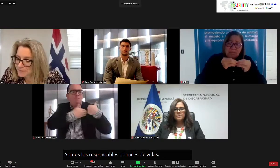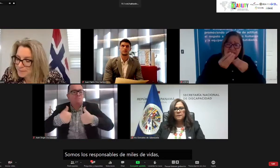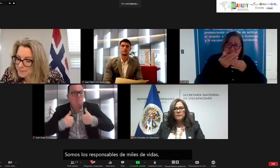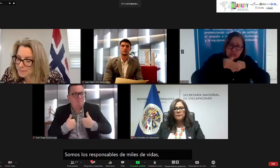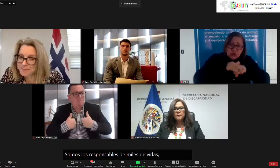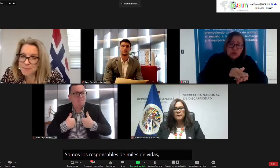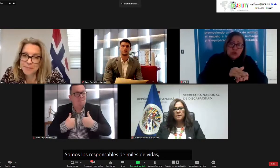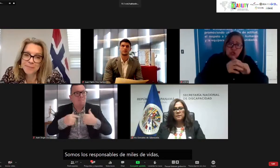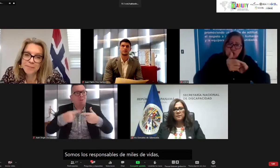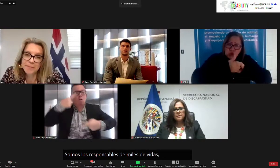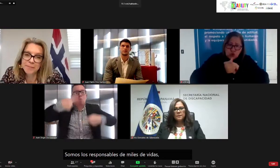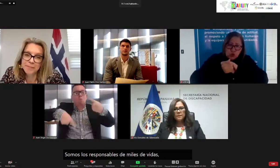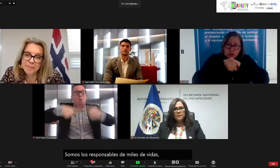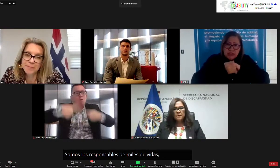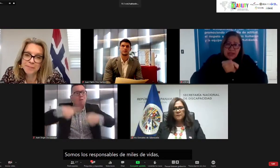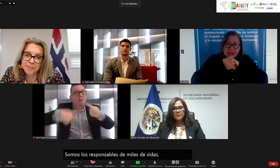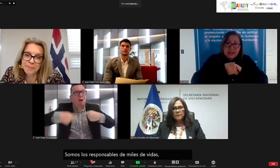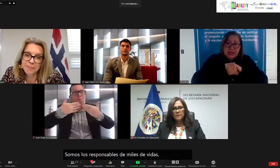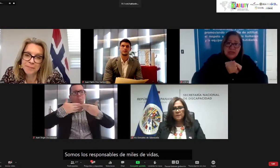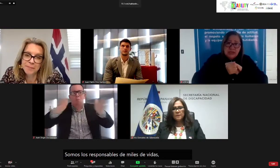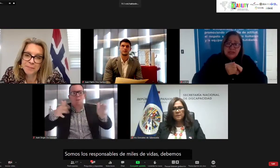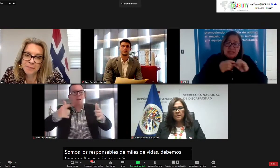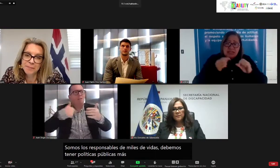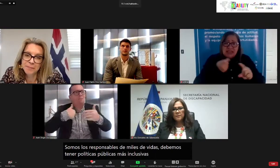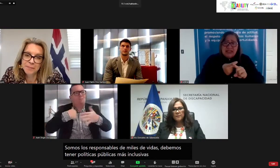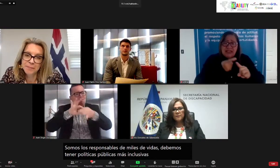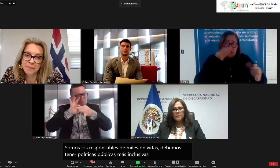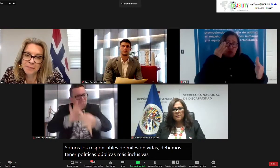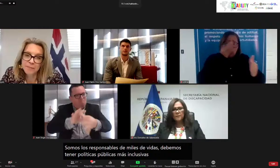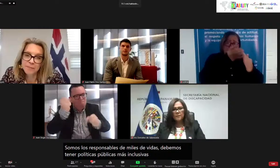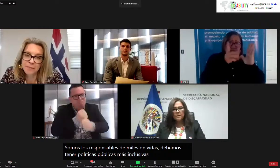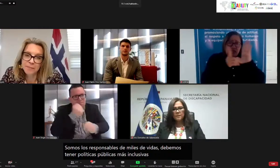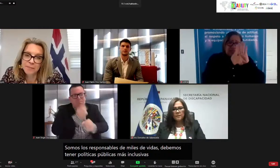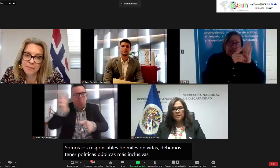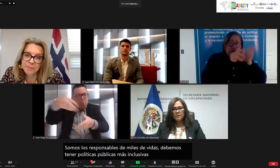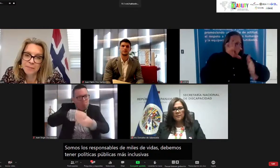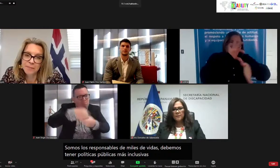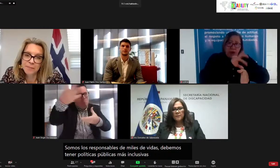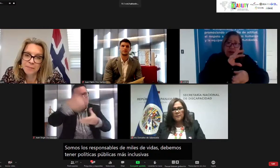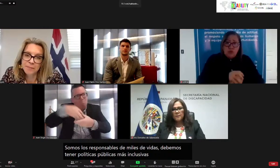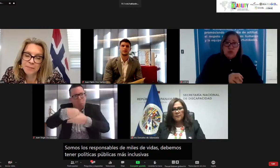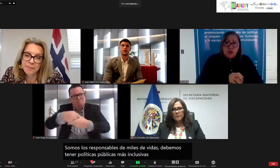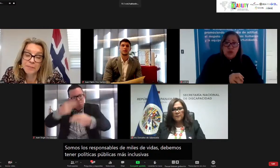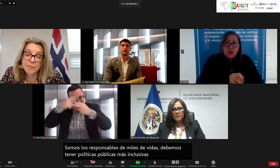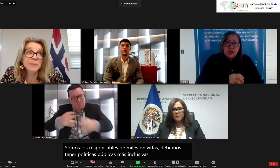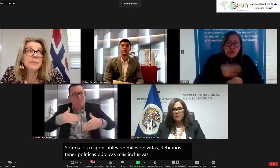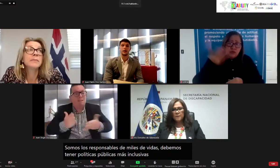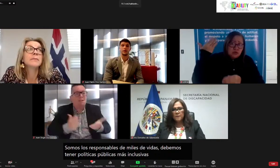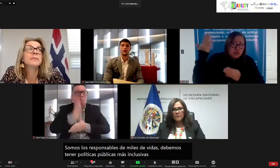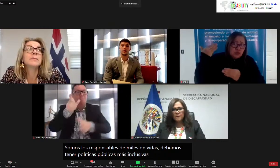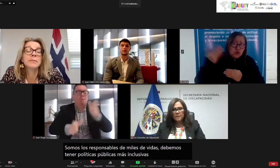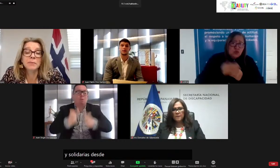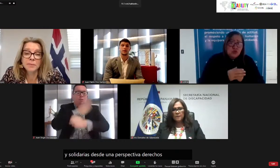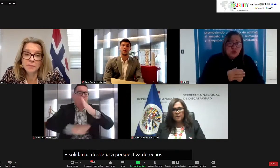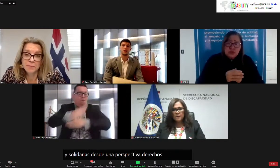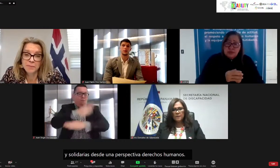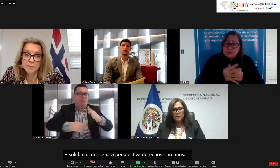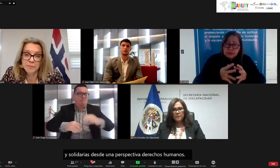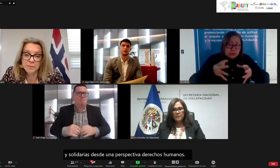inclusive public policies that are more solidary from a human rights perspective